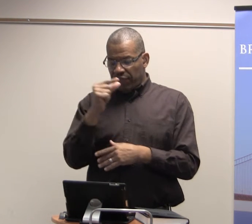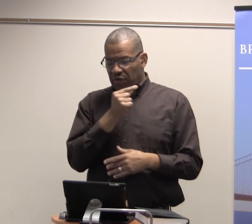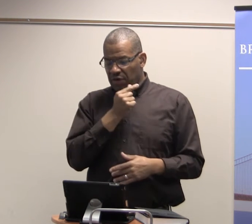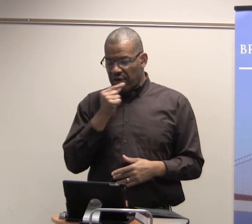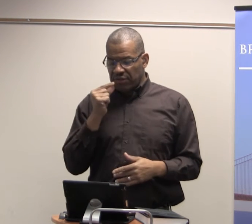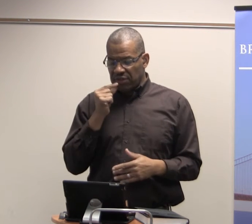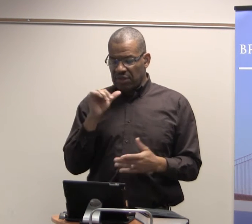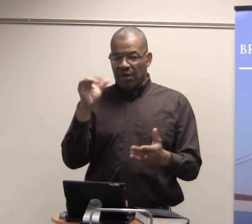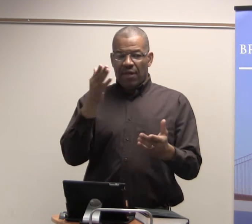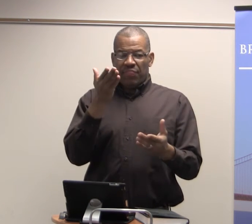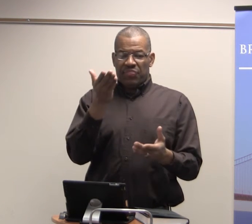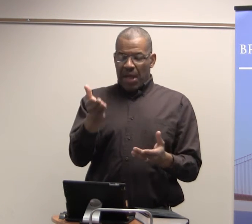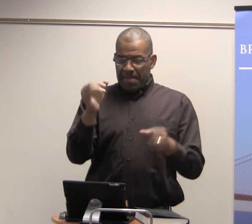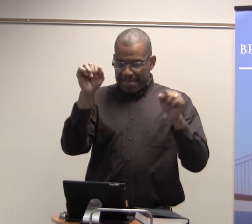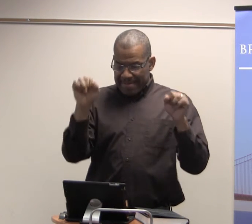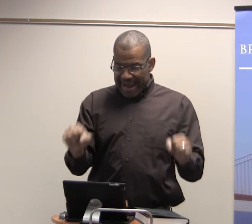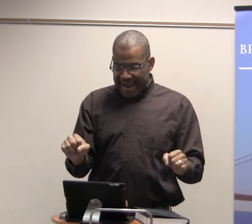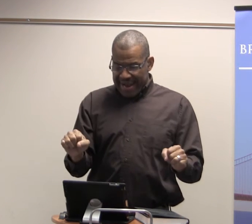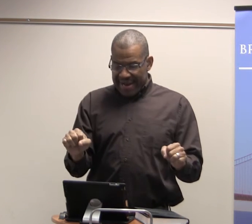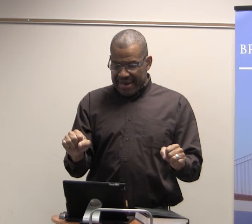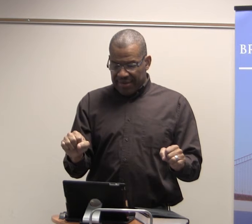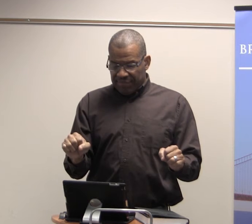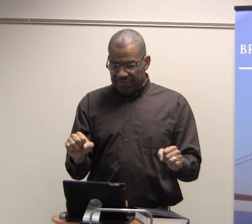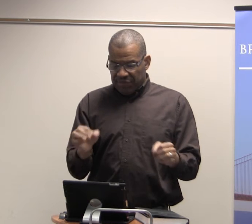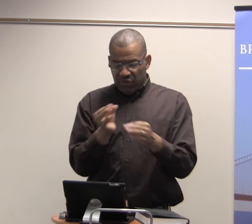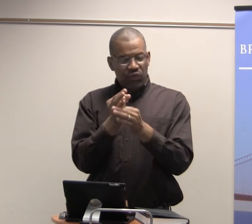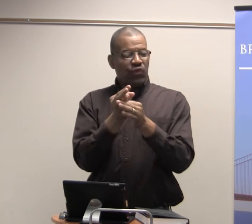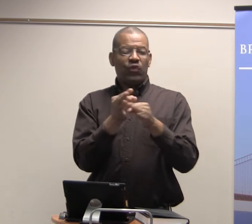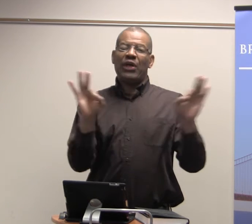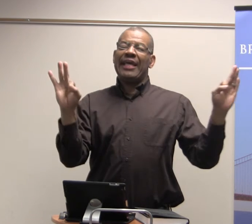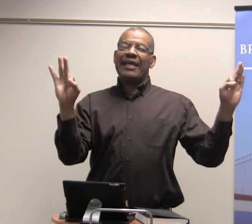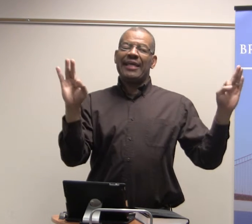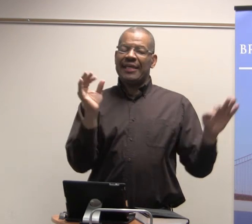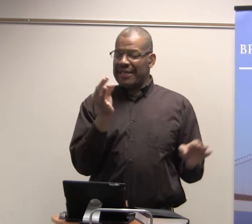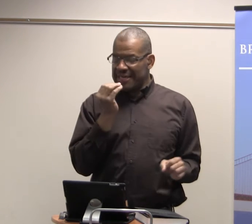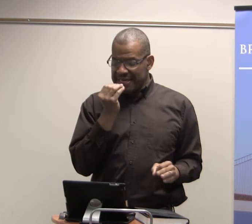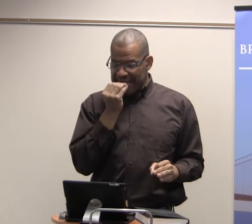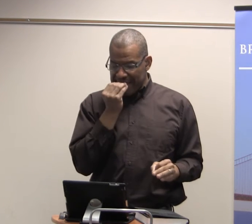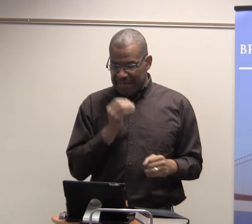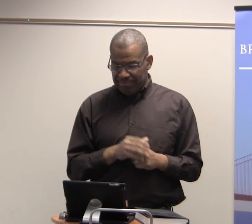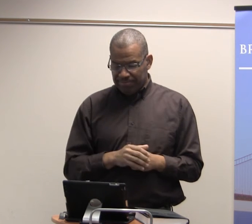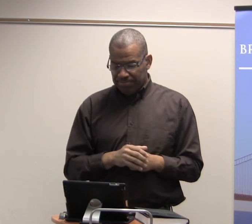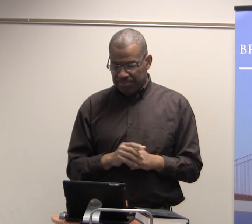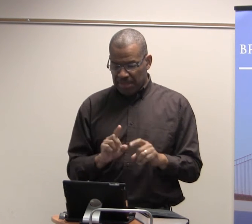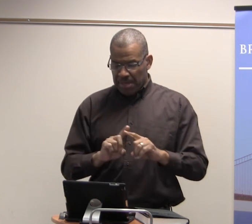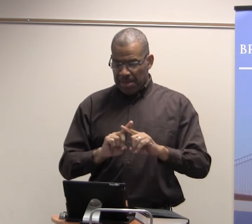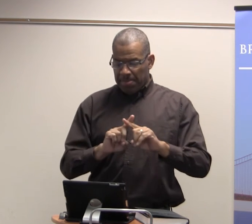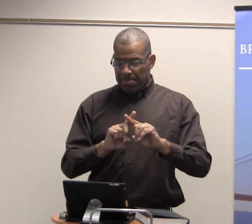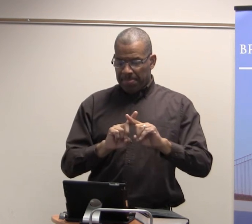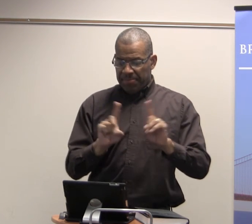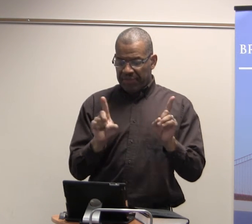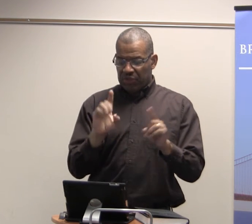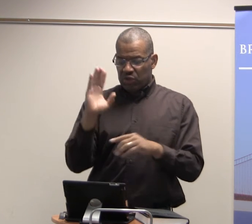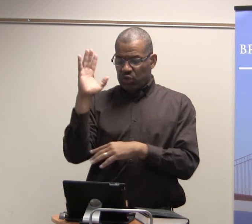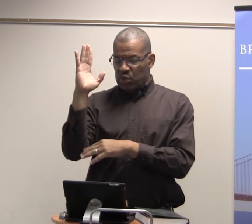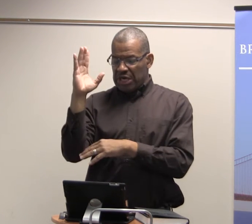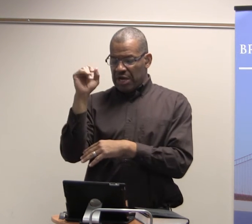the gardens thou may free eat, but the tree